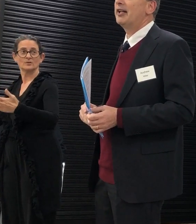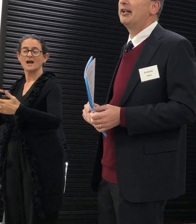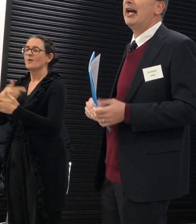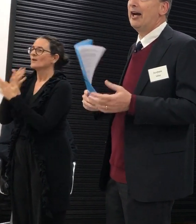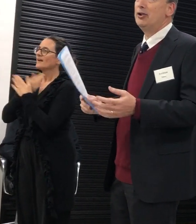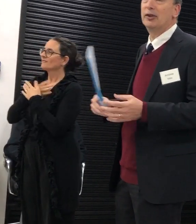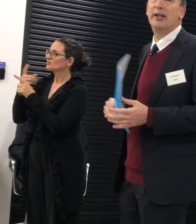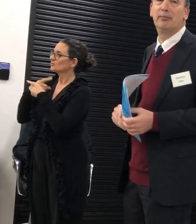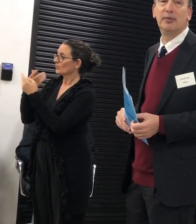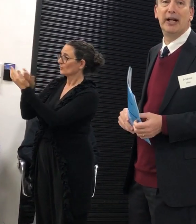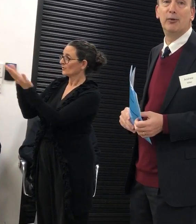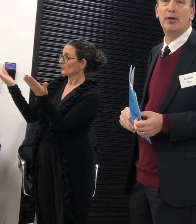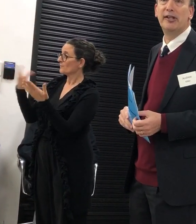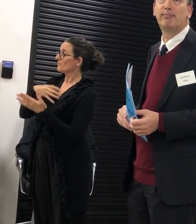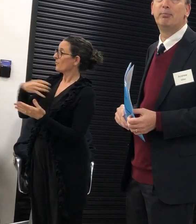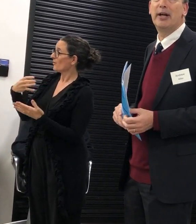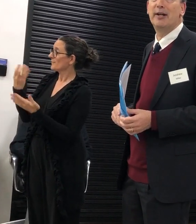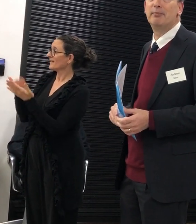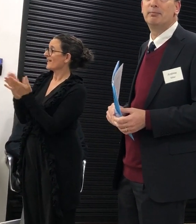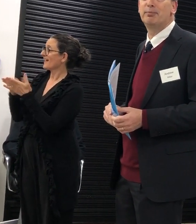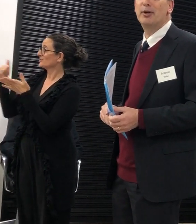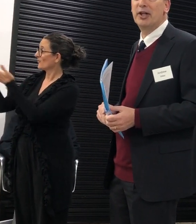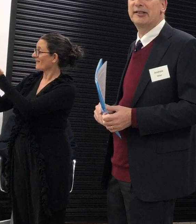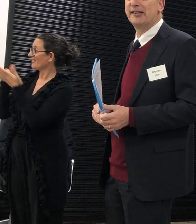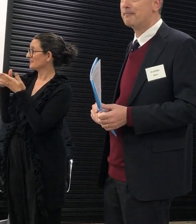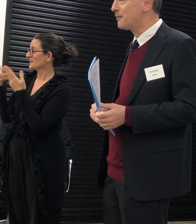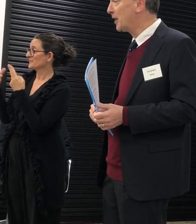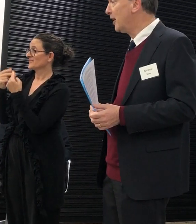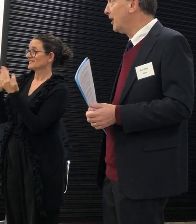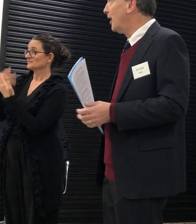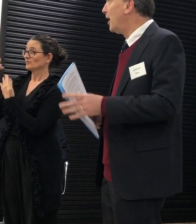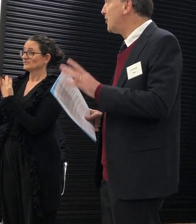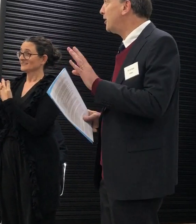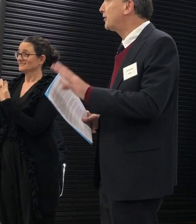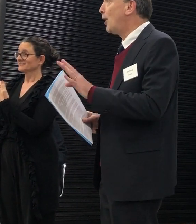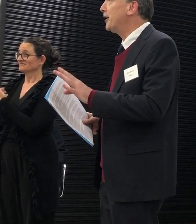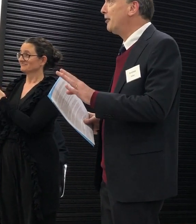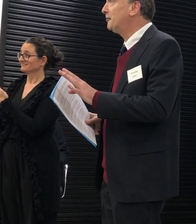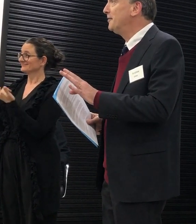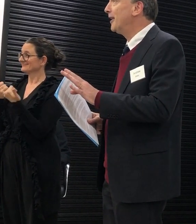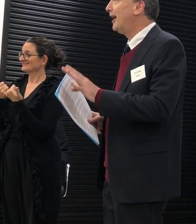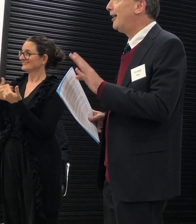about how you can help with these projects. I think